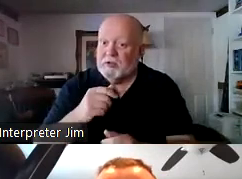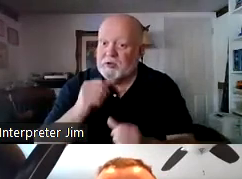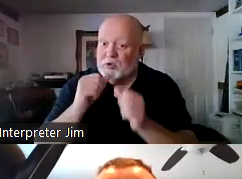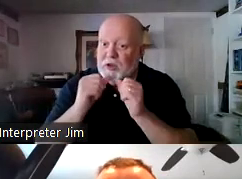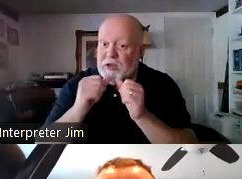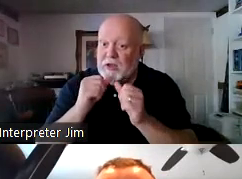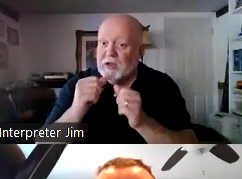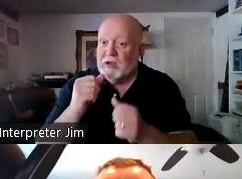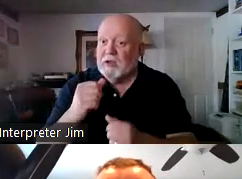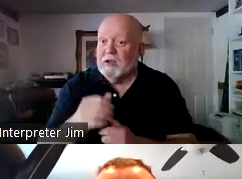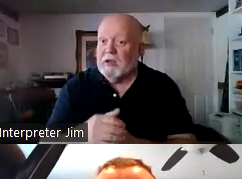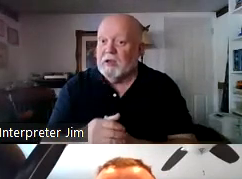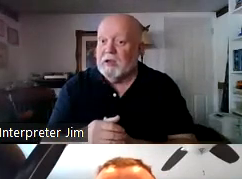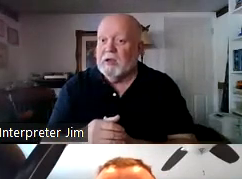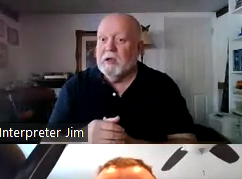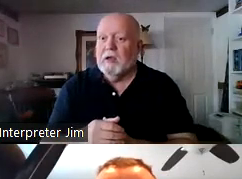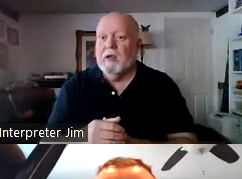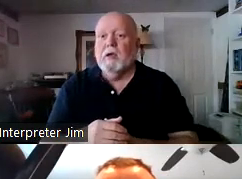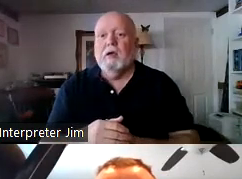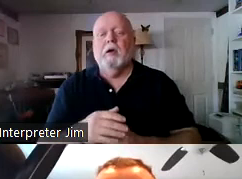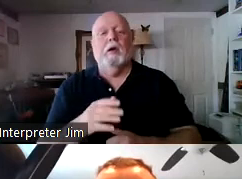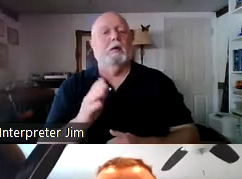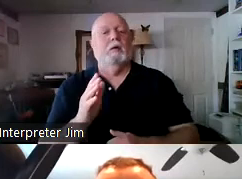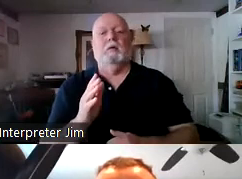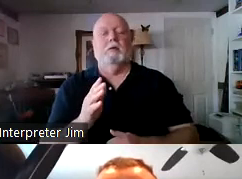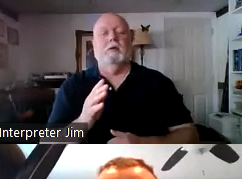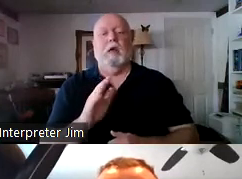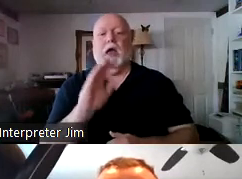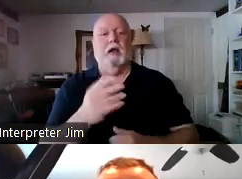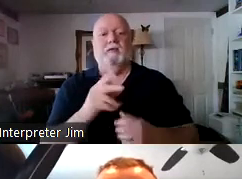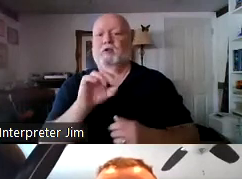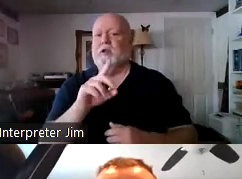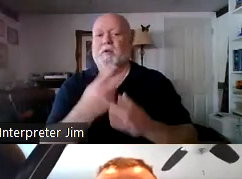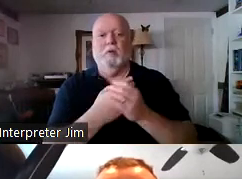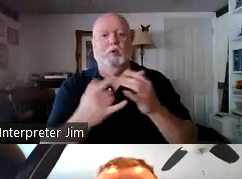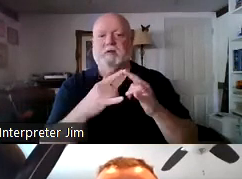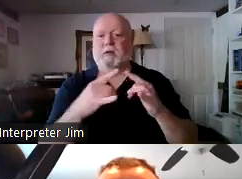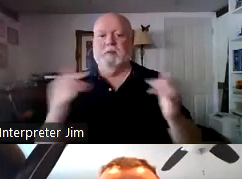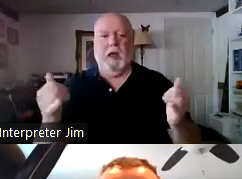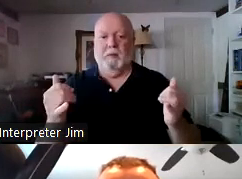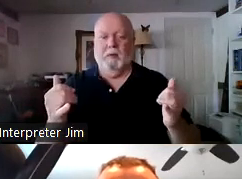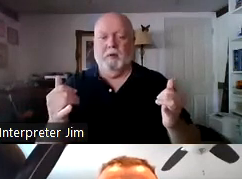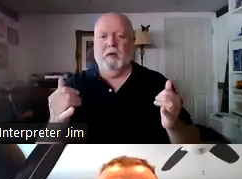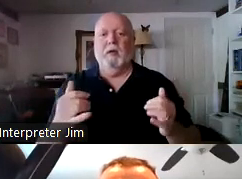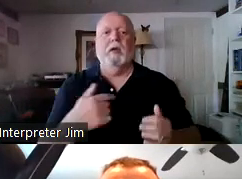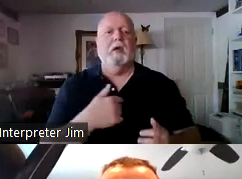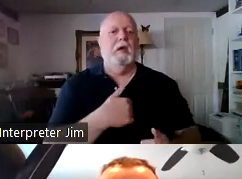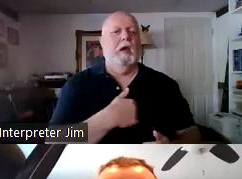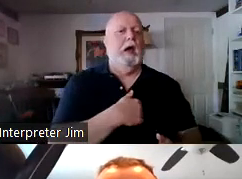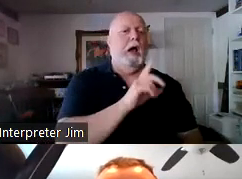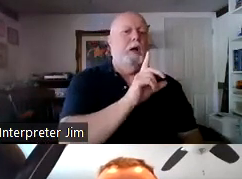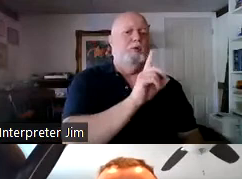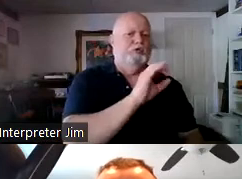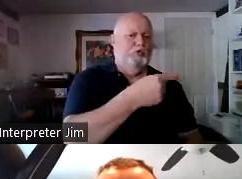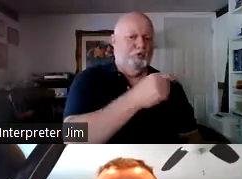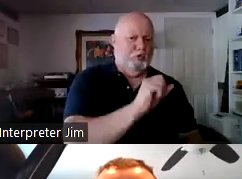Well, I never did one of the, they were so far apart from one another. You know, I was a drug addict from like 13 until